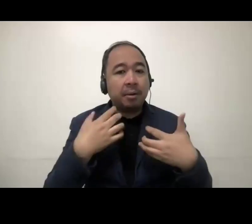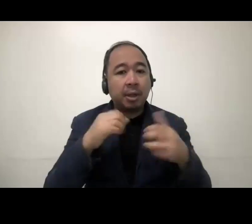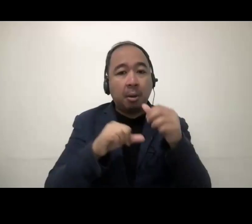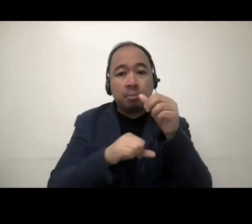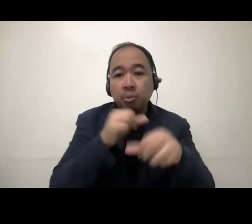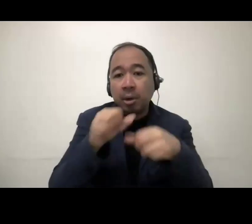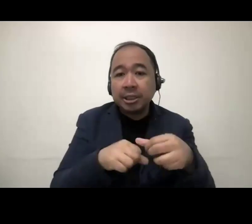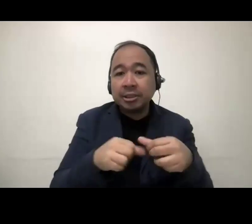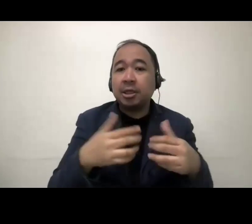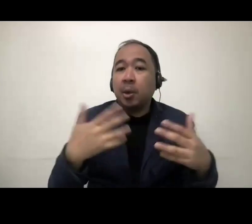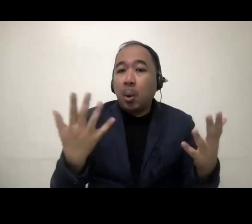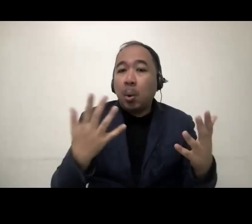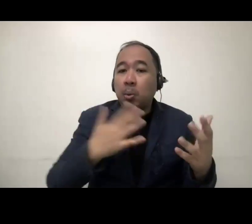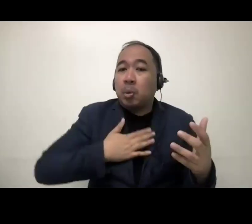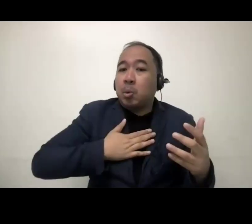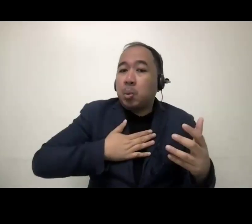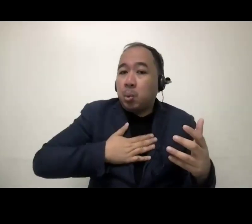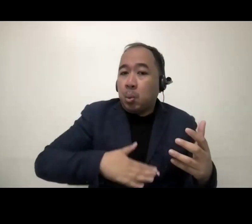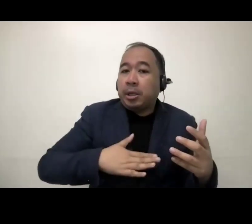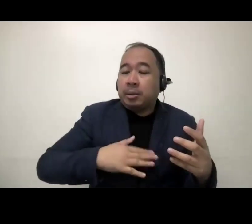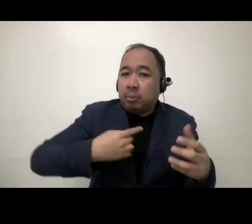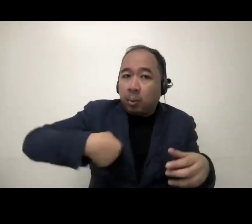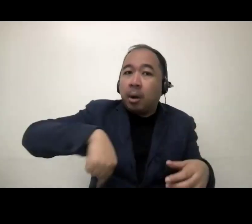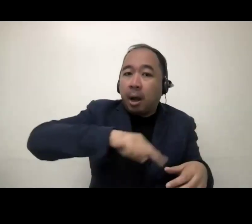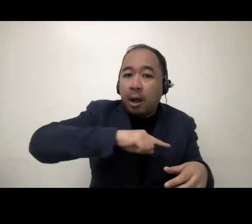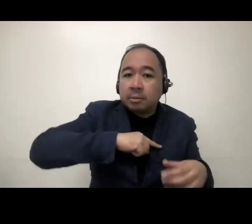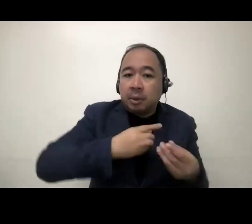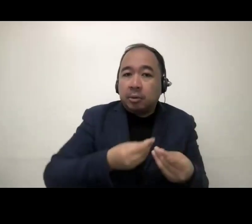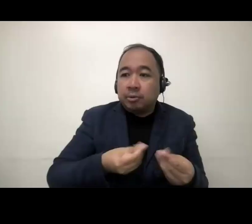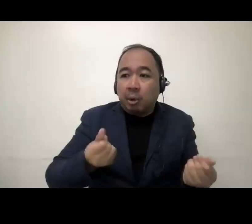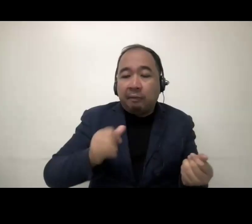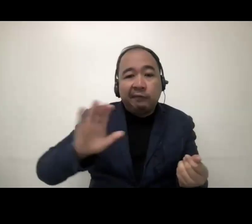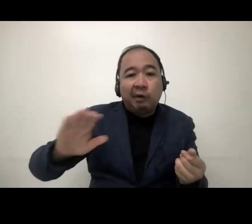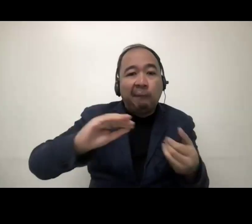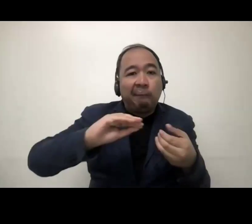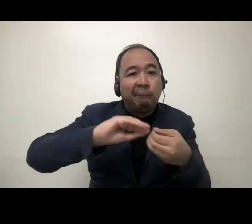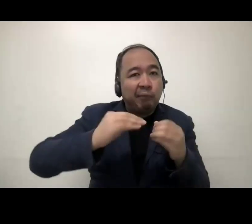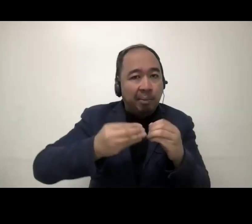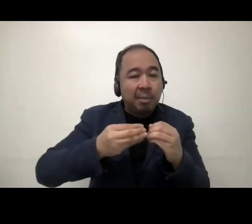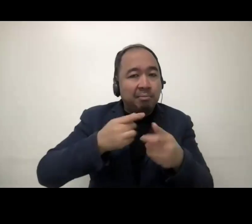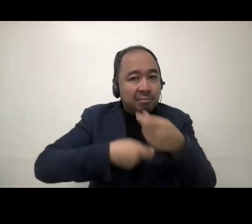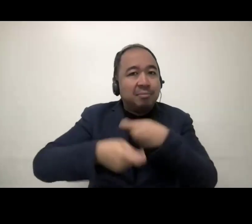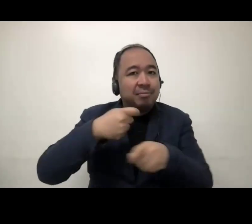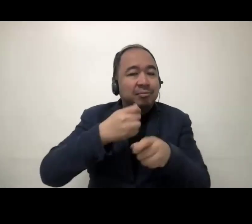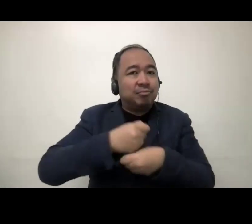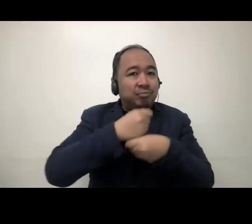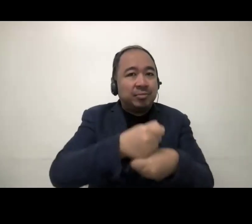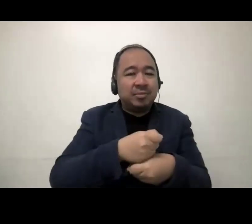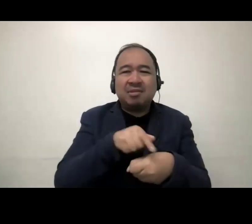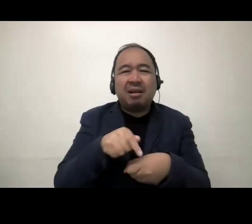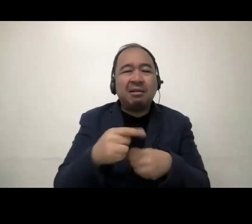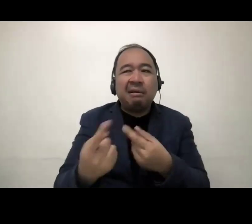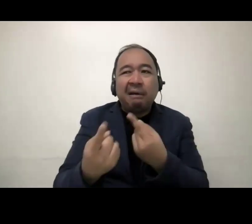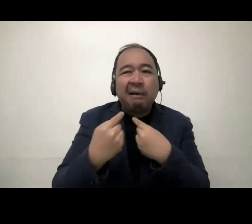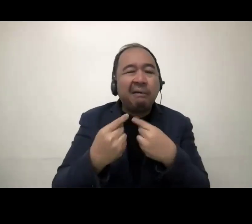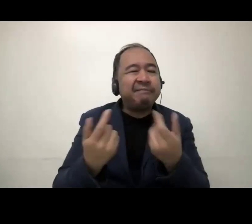dispute resolve your matter on behalf of you? And yet the numbers are not huge. So